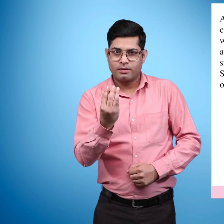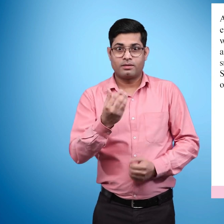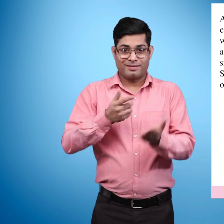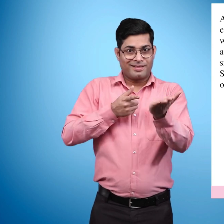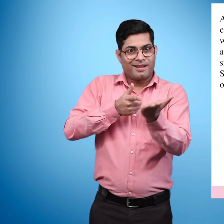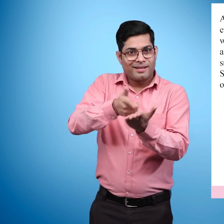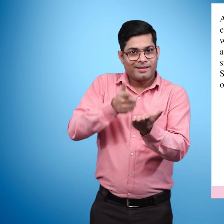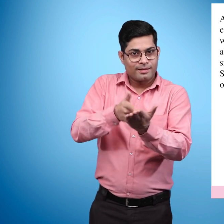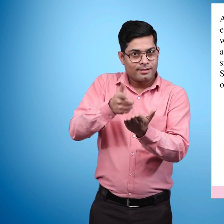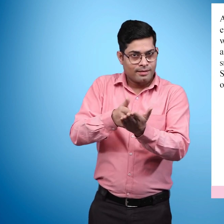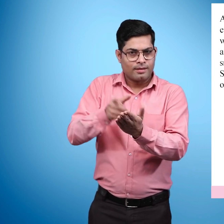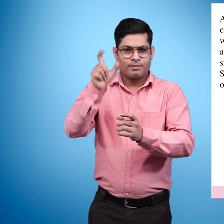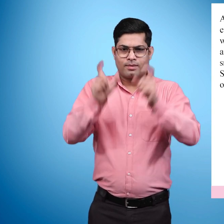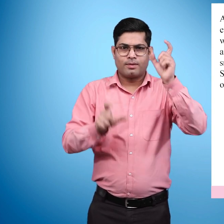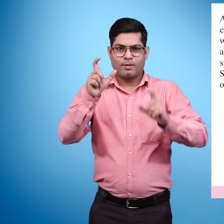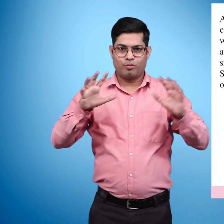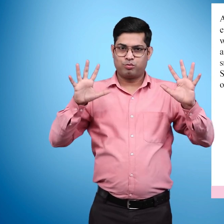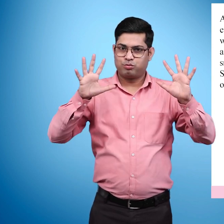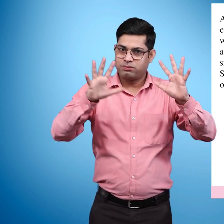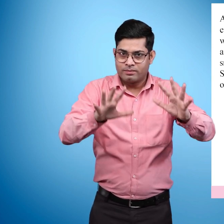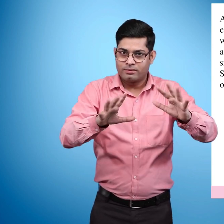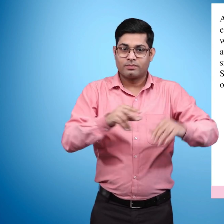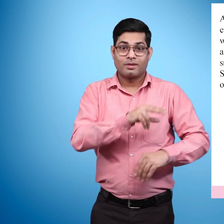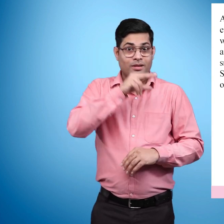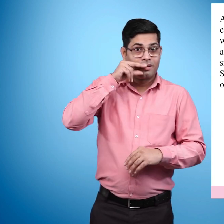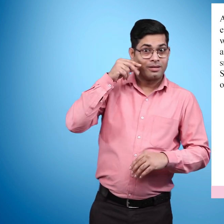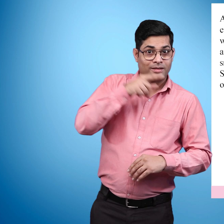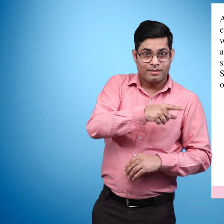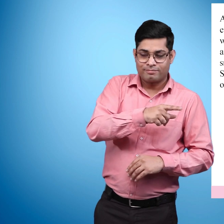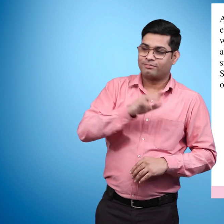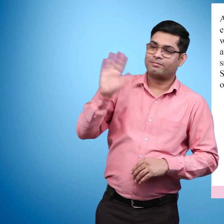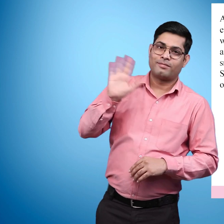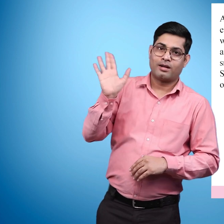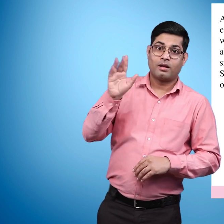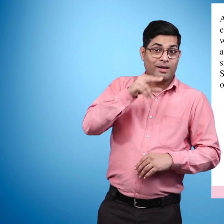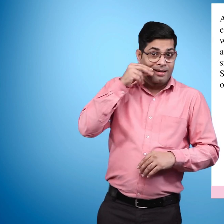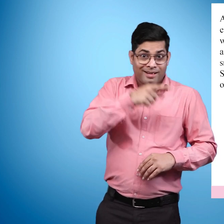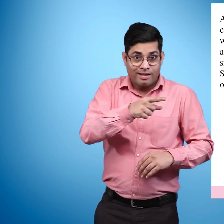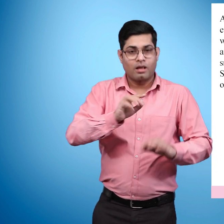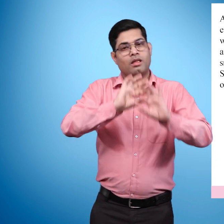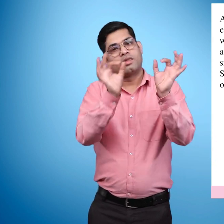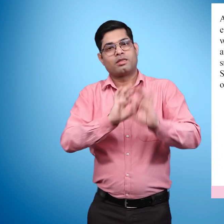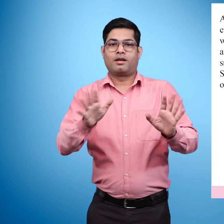Almost the entire village turned up that evening to bid farewell to Vijay Singh, who was ready to set out